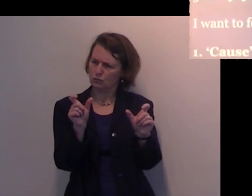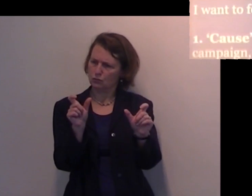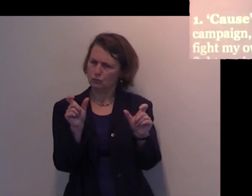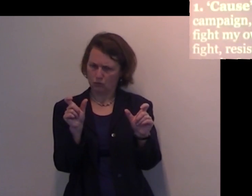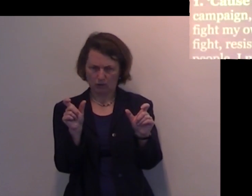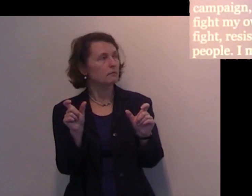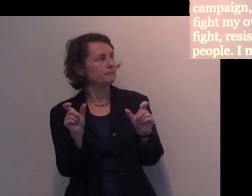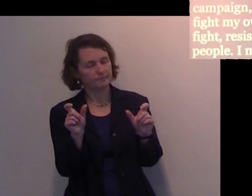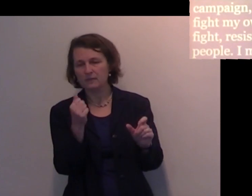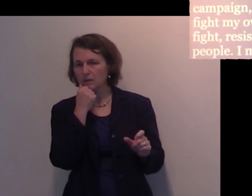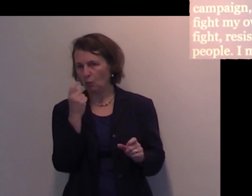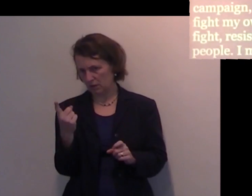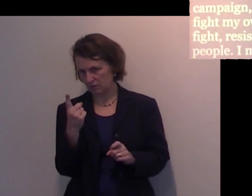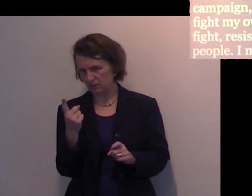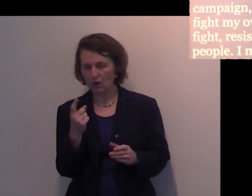Number one, cause.